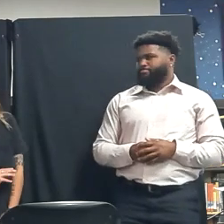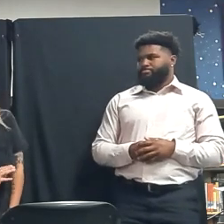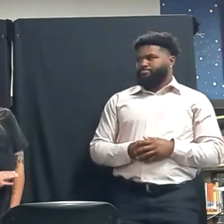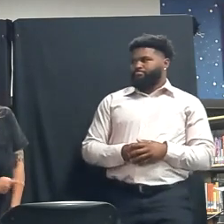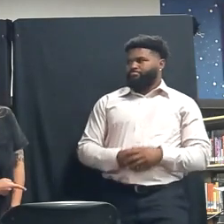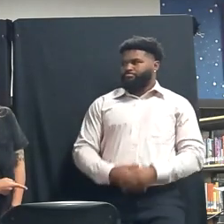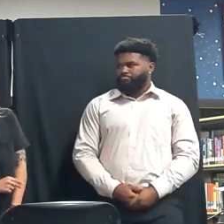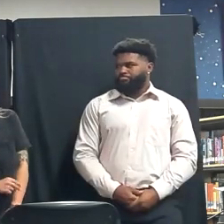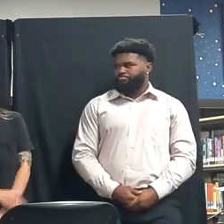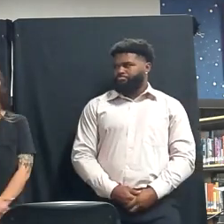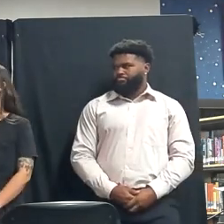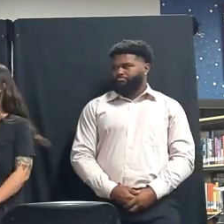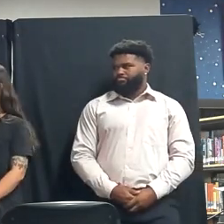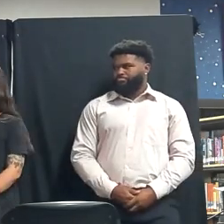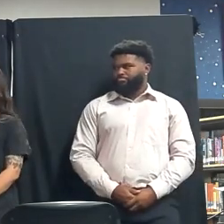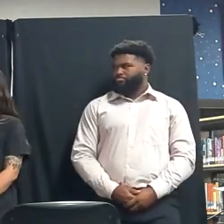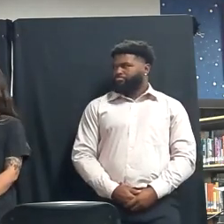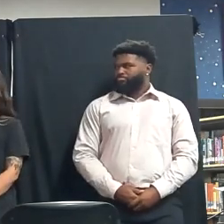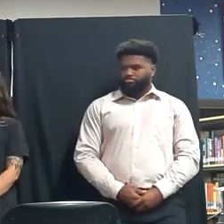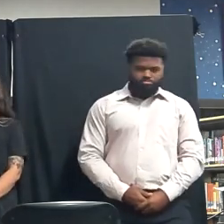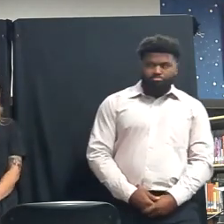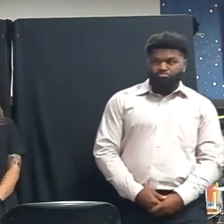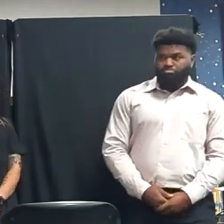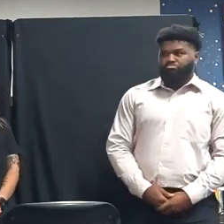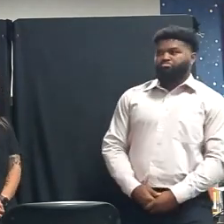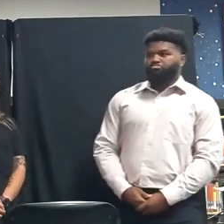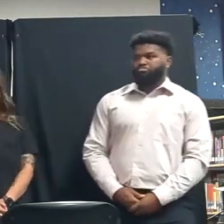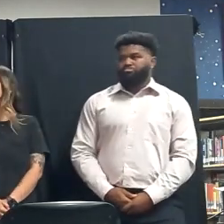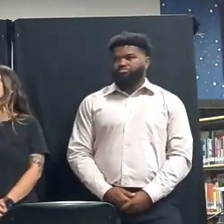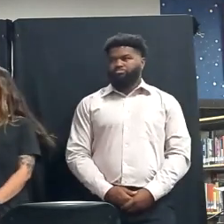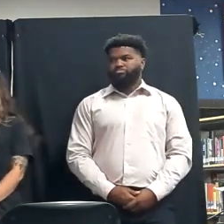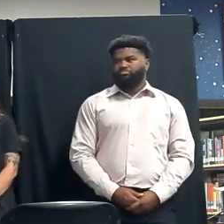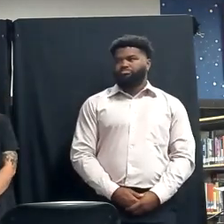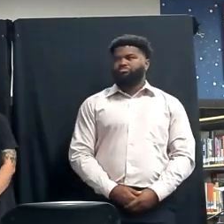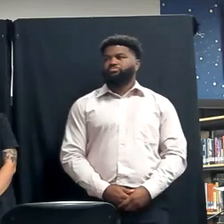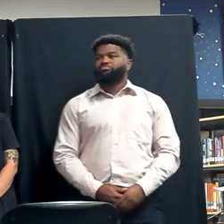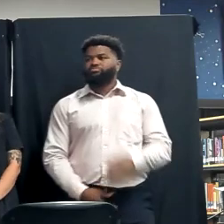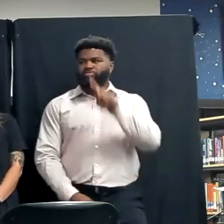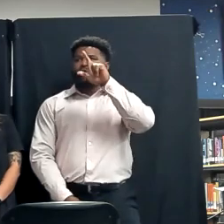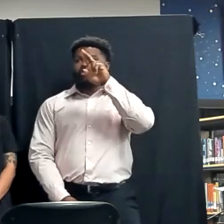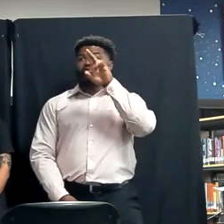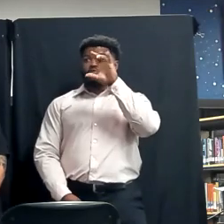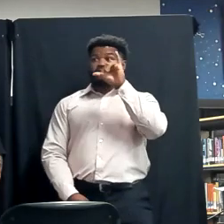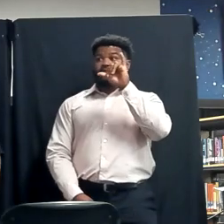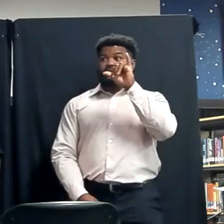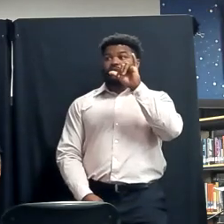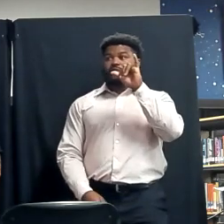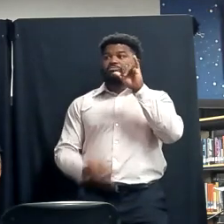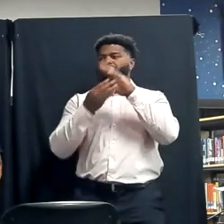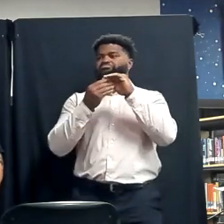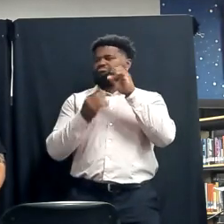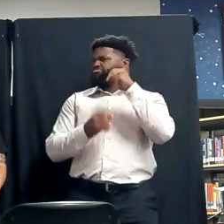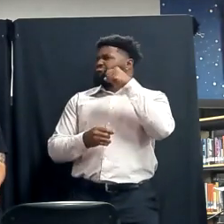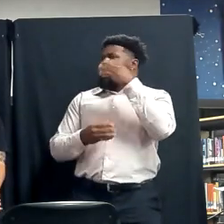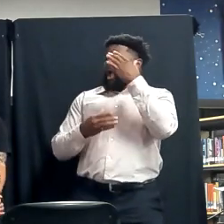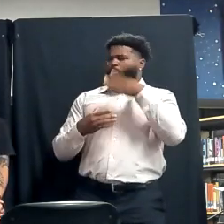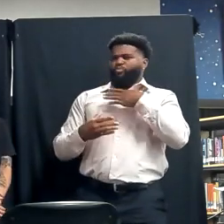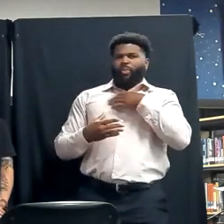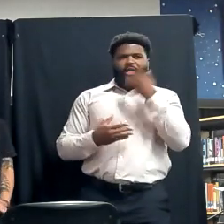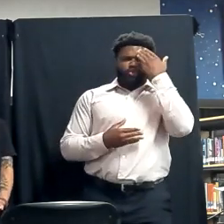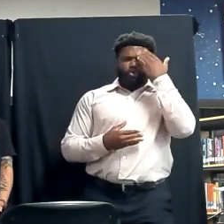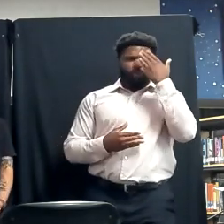I do not know that, but I could look into that I'd like, and find it and bring it for the next meeting. Yes. I'd be glad to do that. yeah, I would like to know,